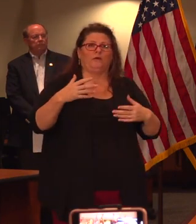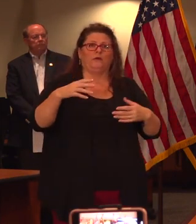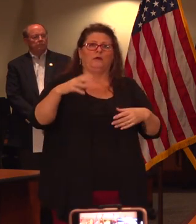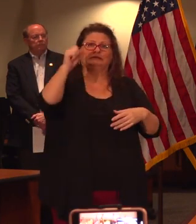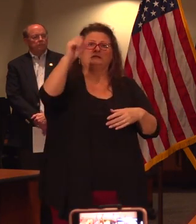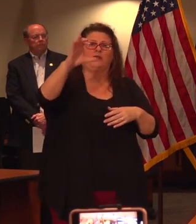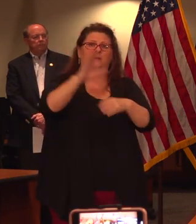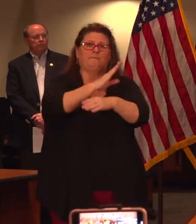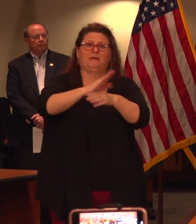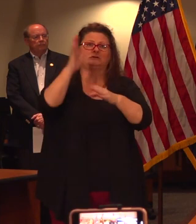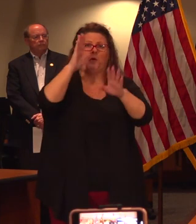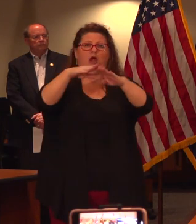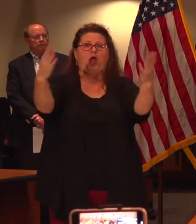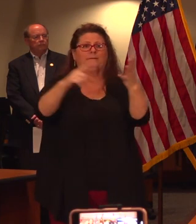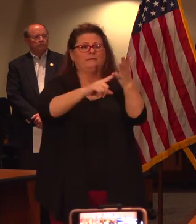clear that's not the case. No,